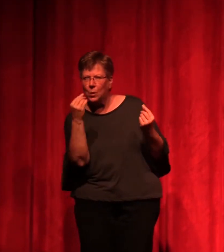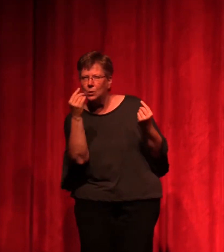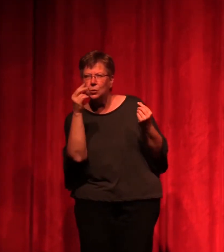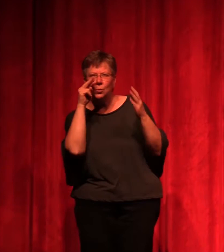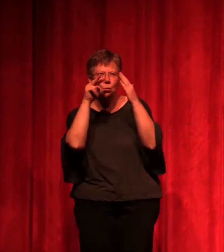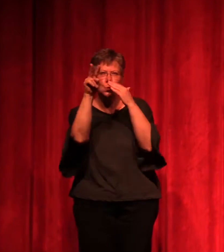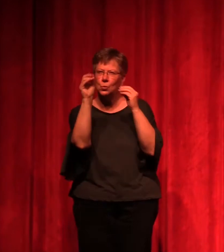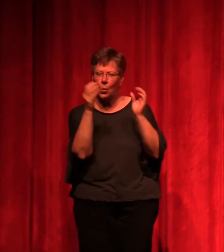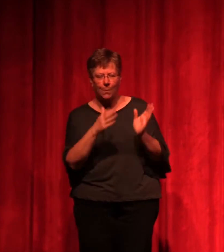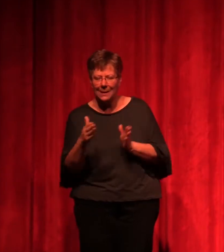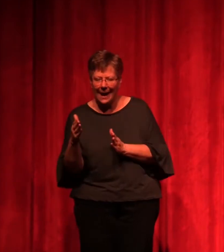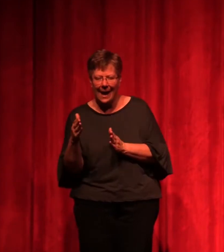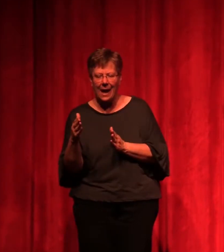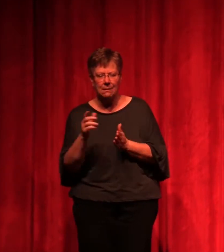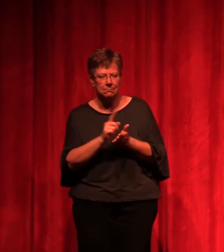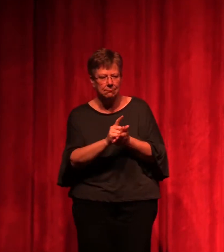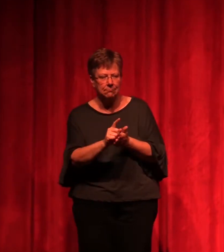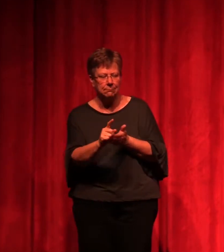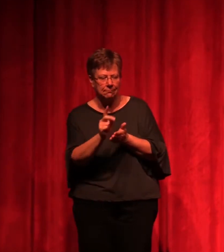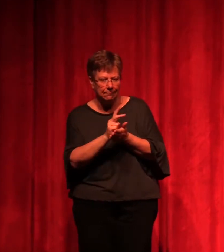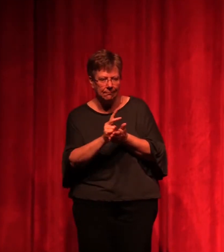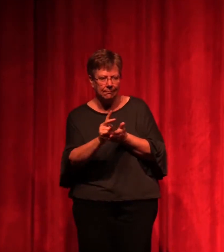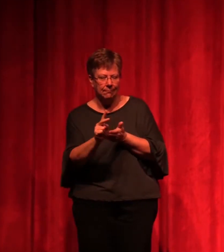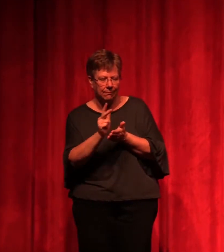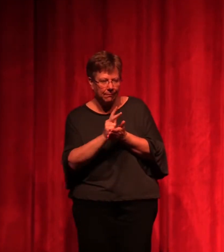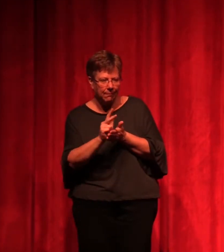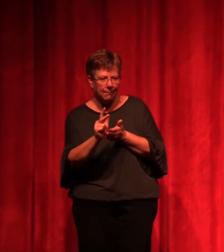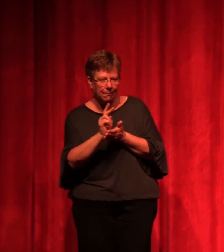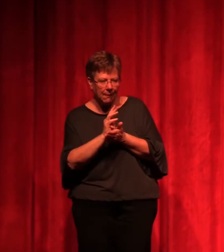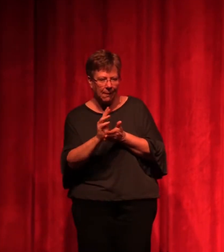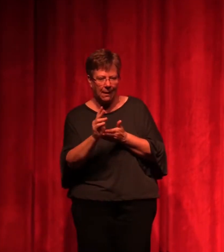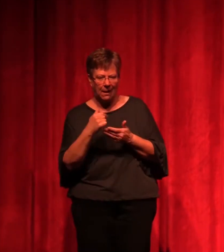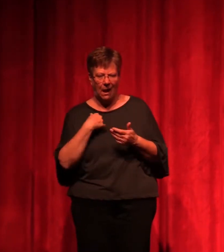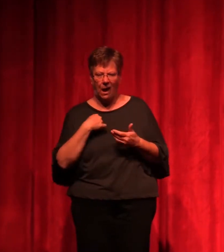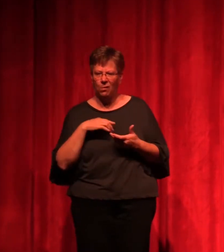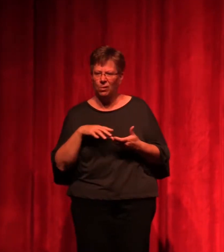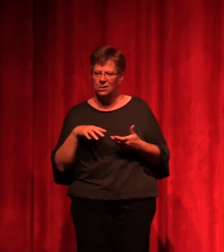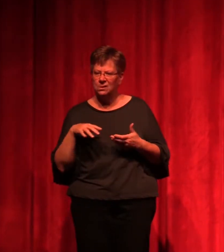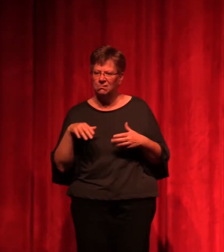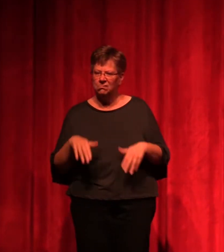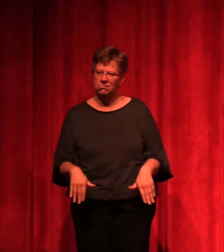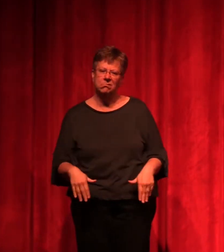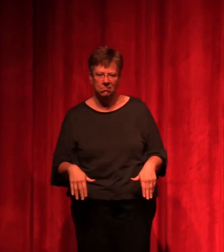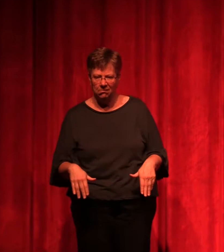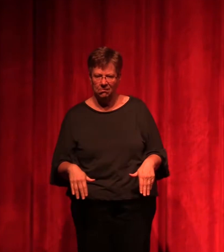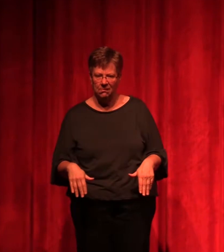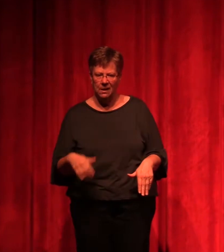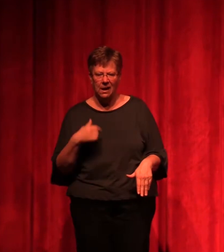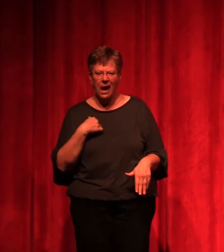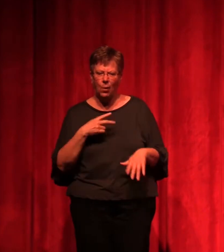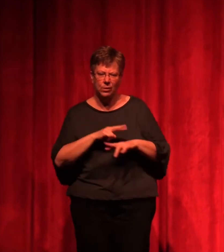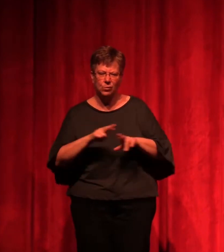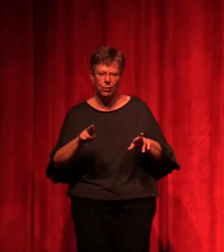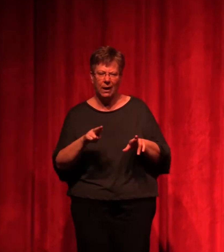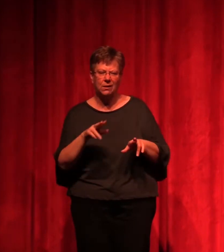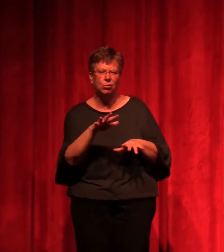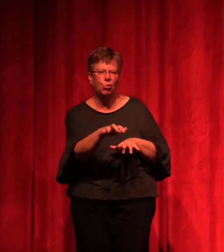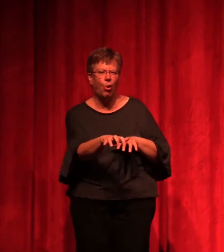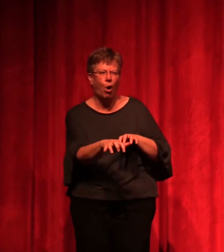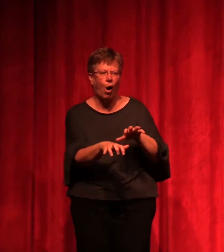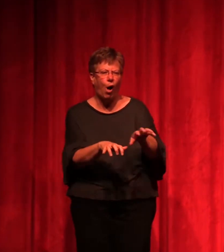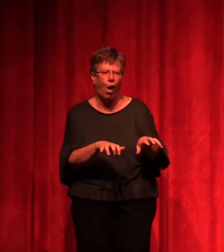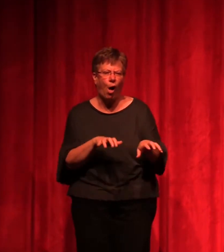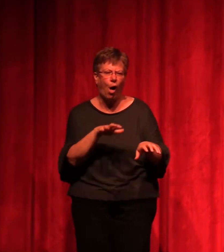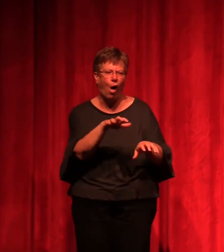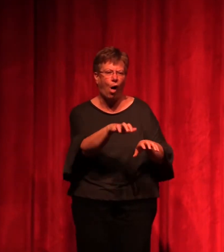plan. The weeks went on. I was probably about a month into it, and I was just a wreck. And I was thinking about crawling back to my boss and asking for my old